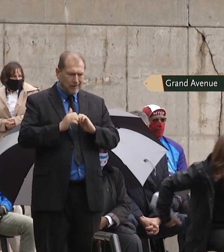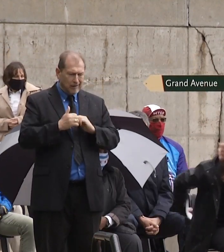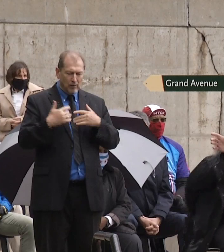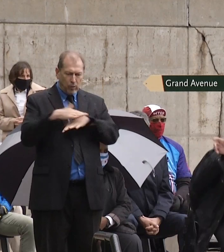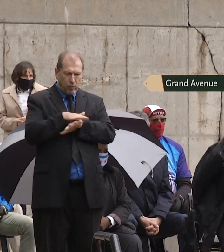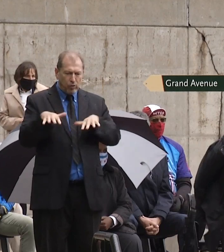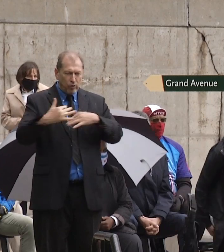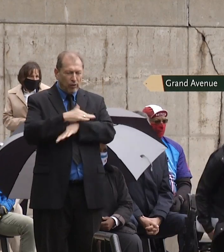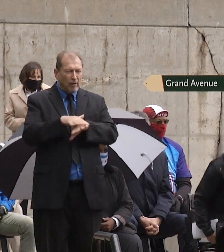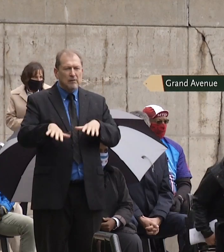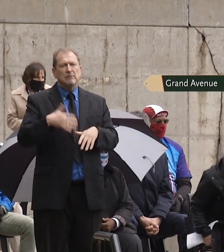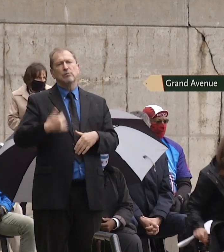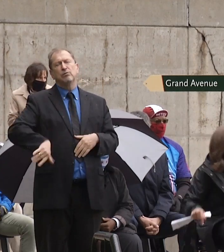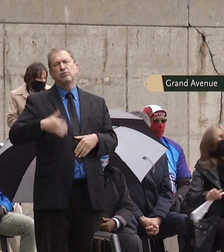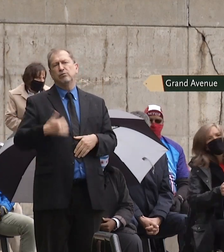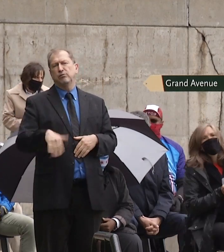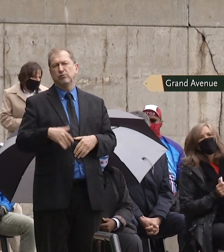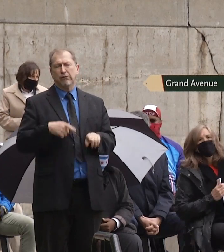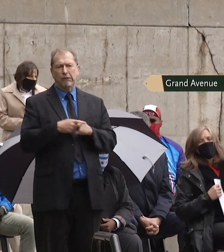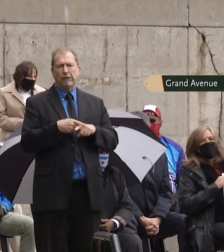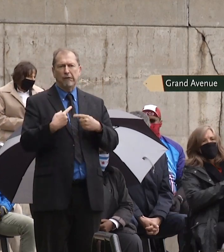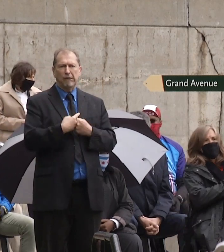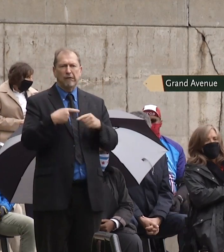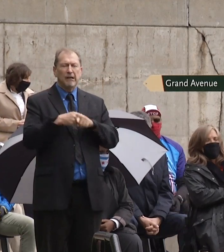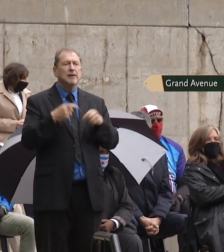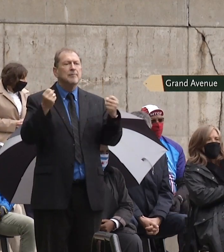traffic at these locations and a lot of